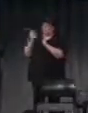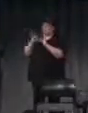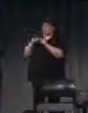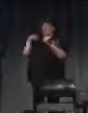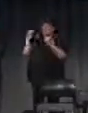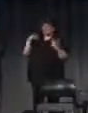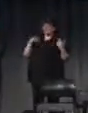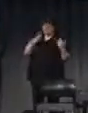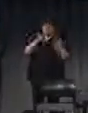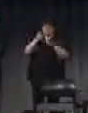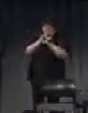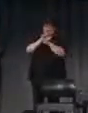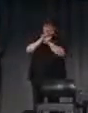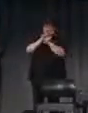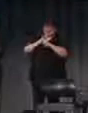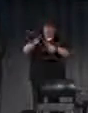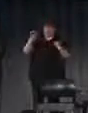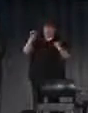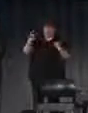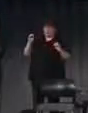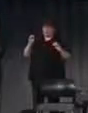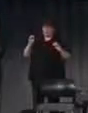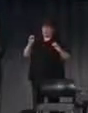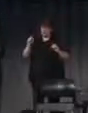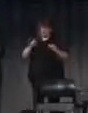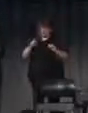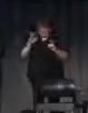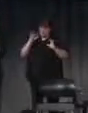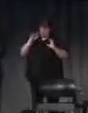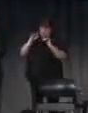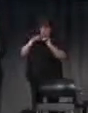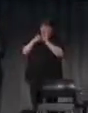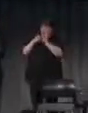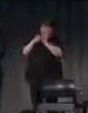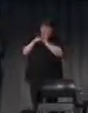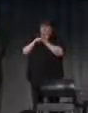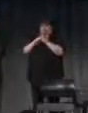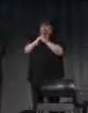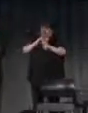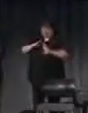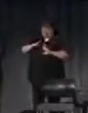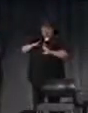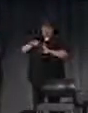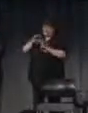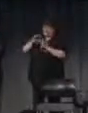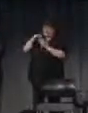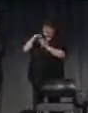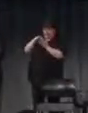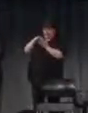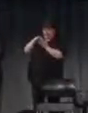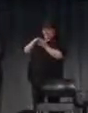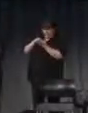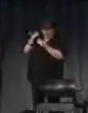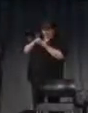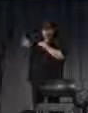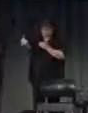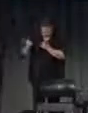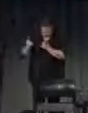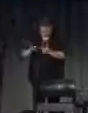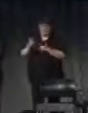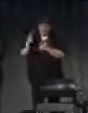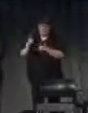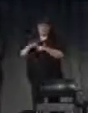silence, and then devoted his life in a certain sense to exploring what that meant. What this all comes down to is that there's